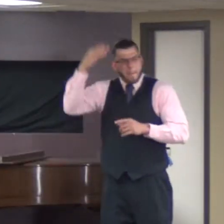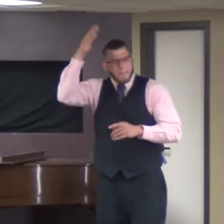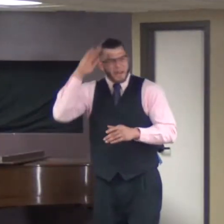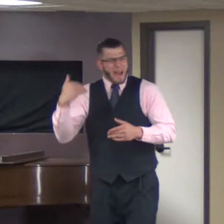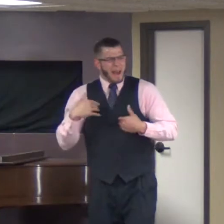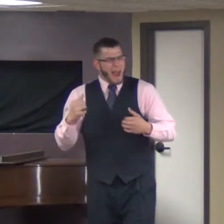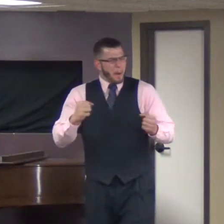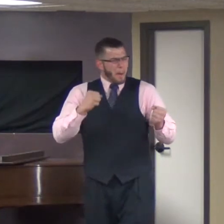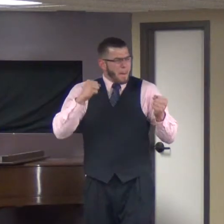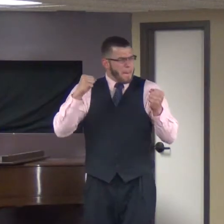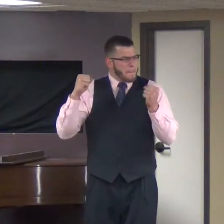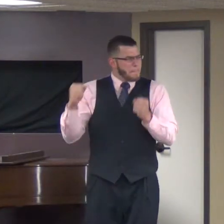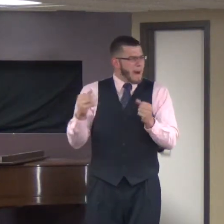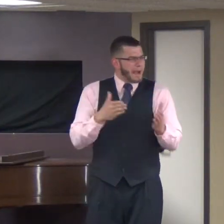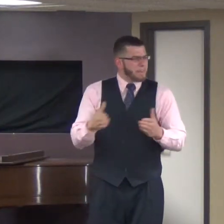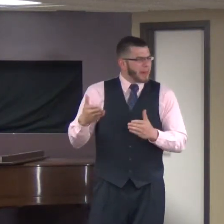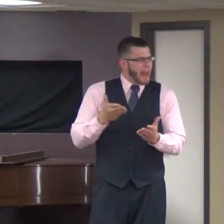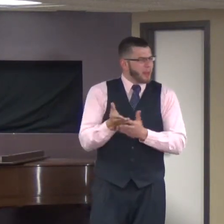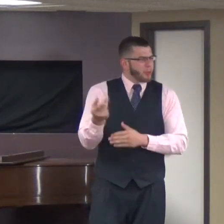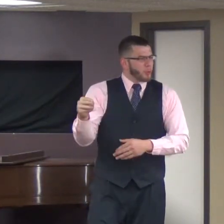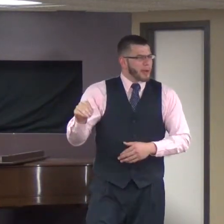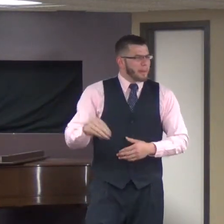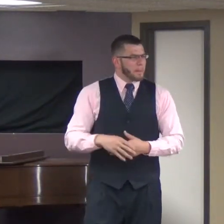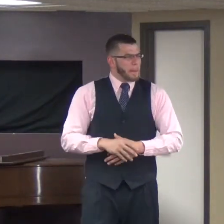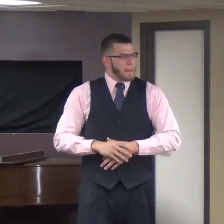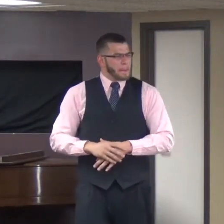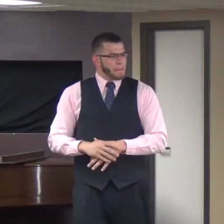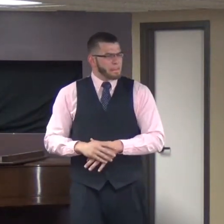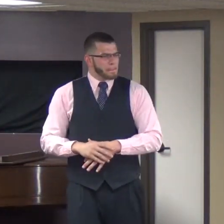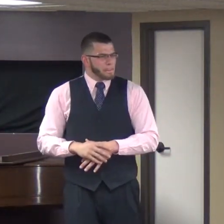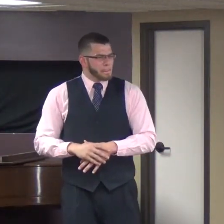But God had a mighty plan through him.